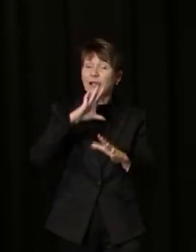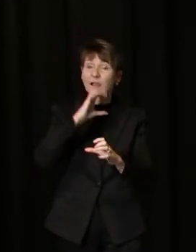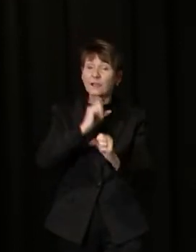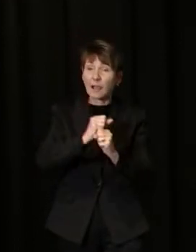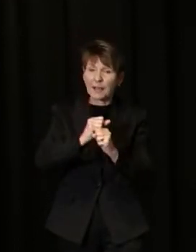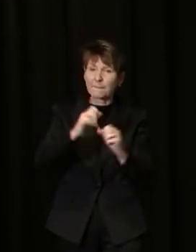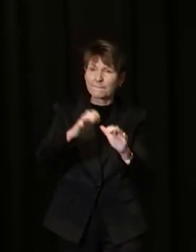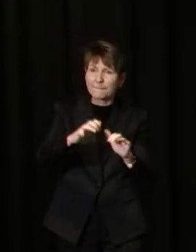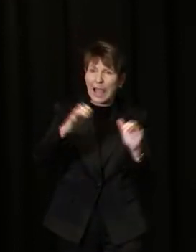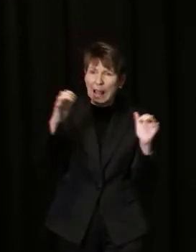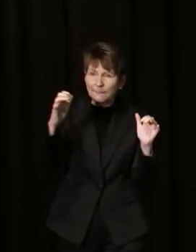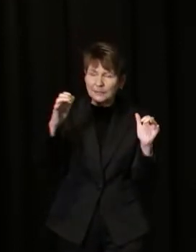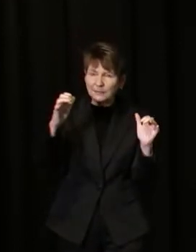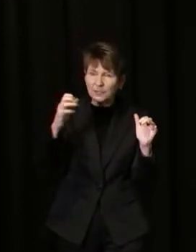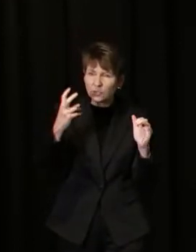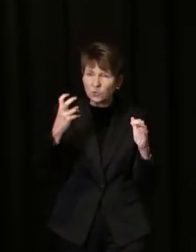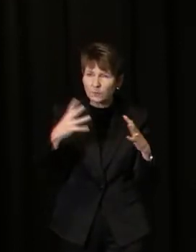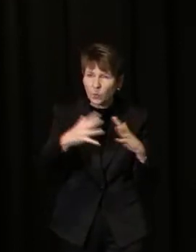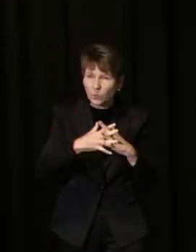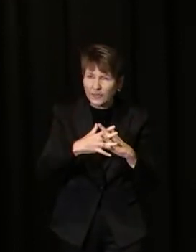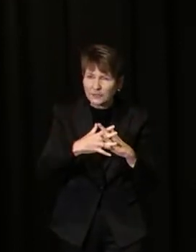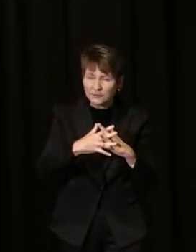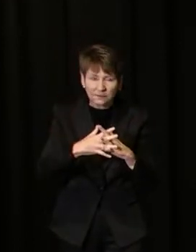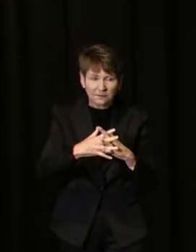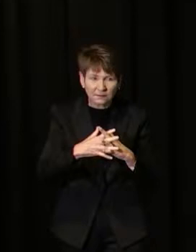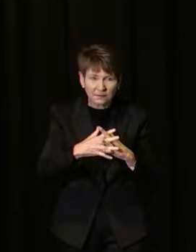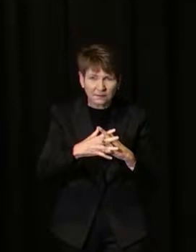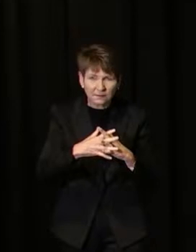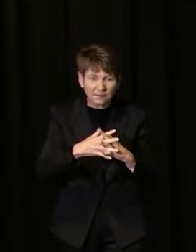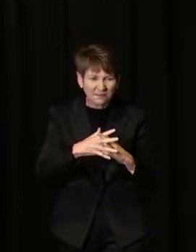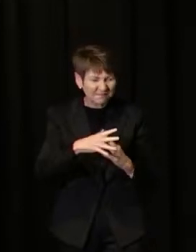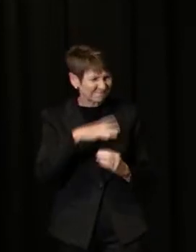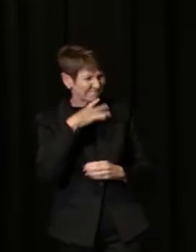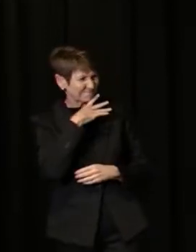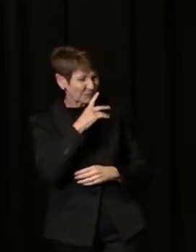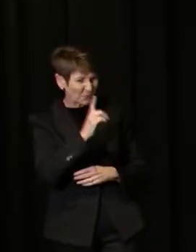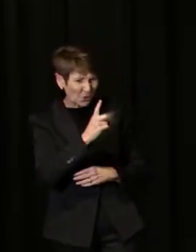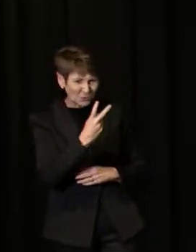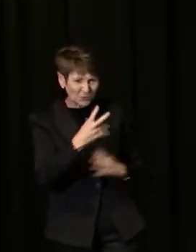legislation expiring at the end of the year, other than the 2 more weeks essentially parliament meeting? I thought there was more than two, isn't there? 2 weeks on one day.